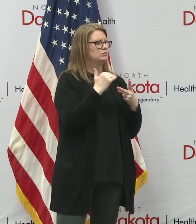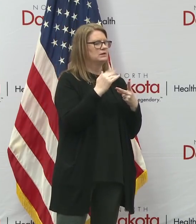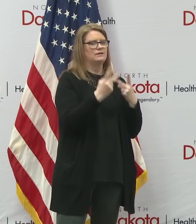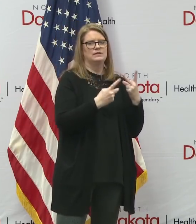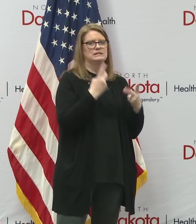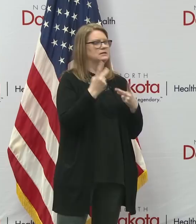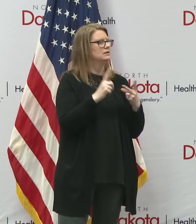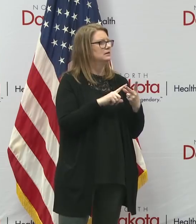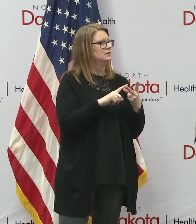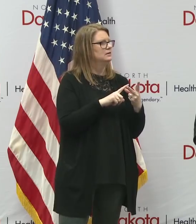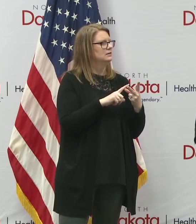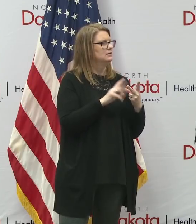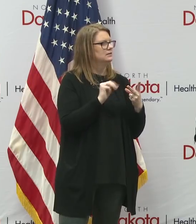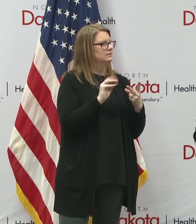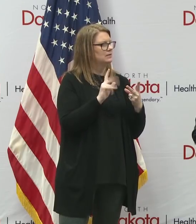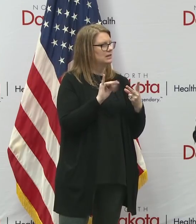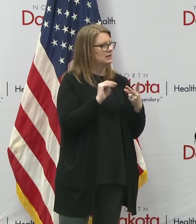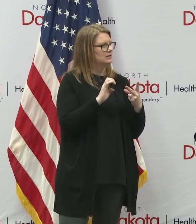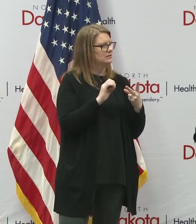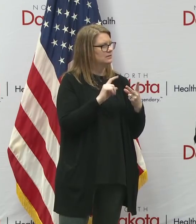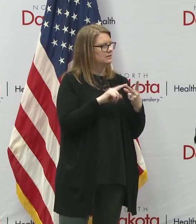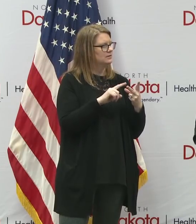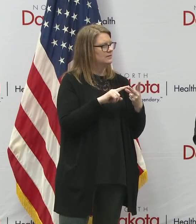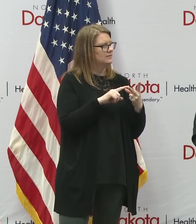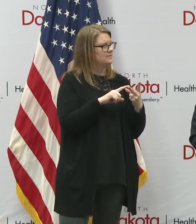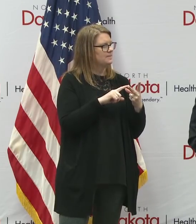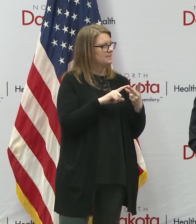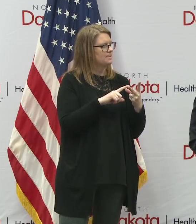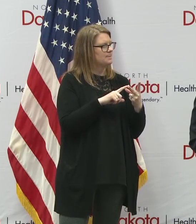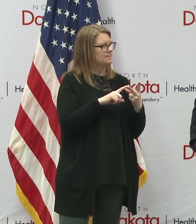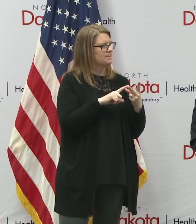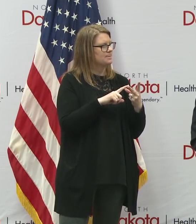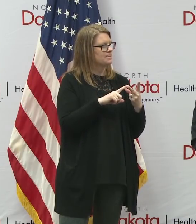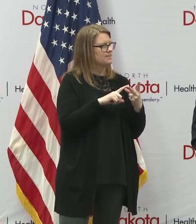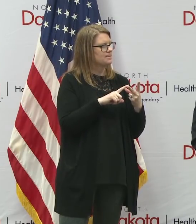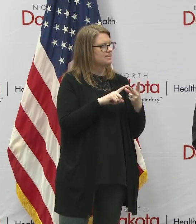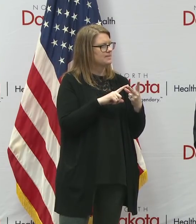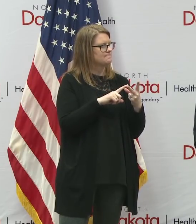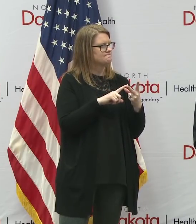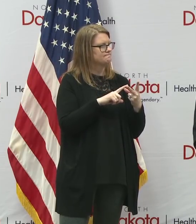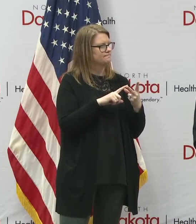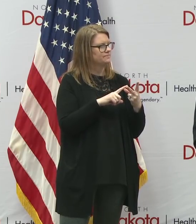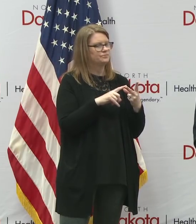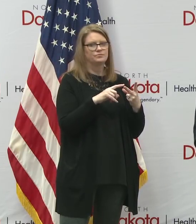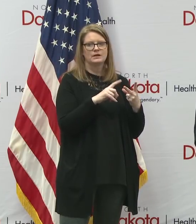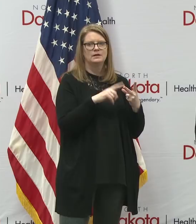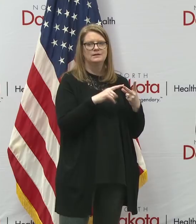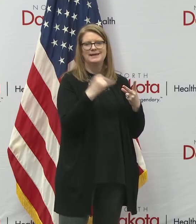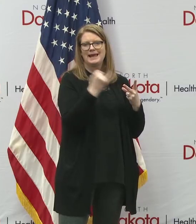visitation? Mylynn, do you got some thoughts on that one? Individual facility will decide.